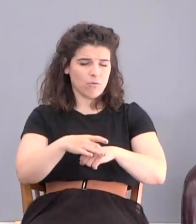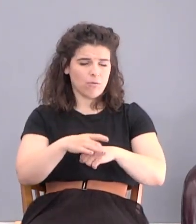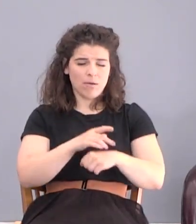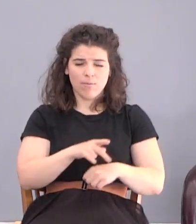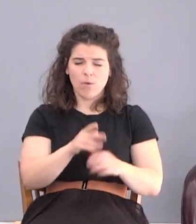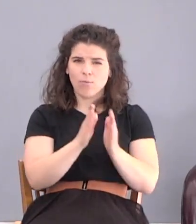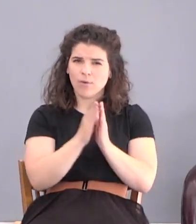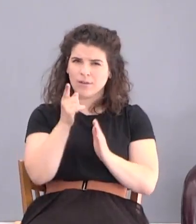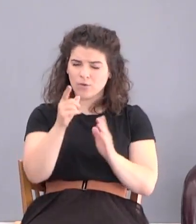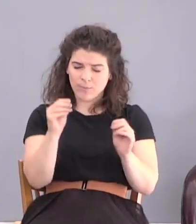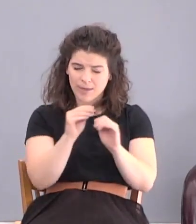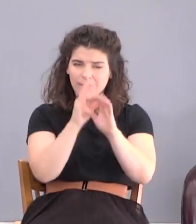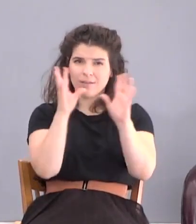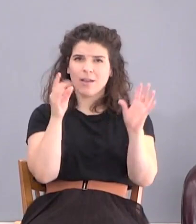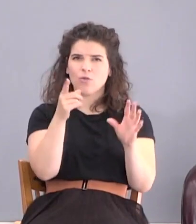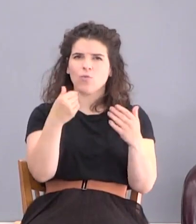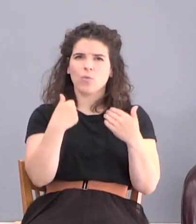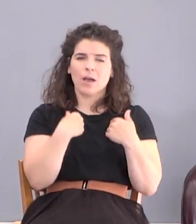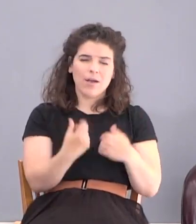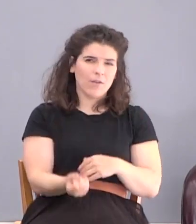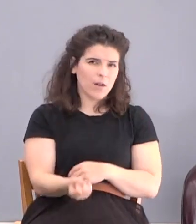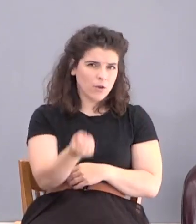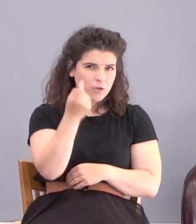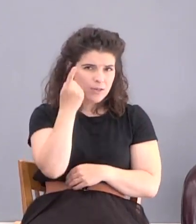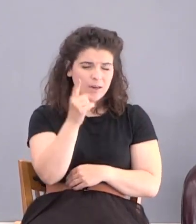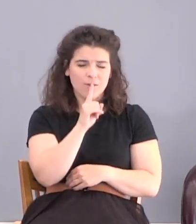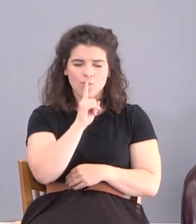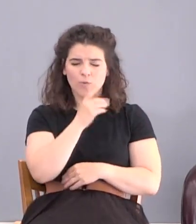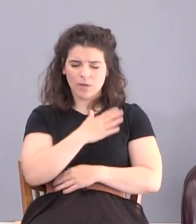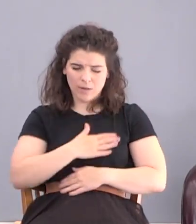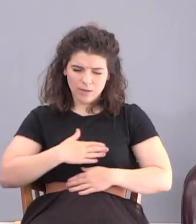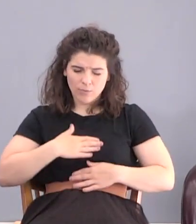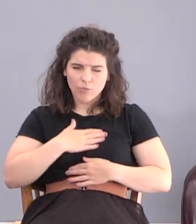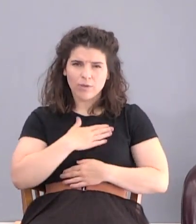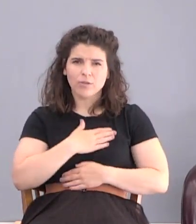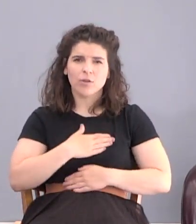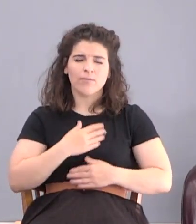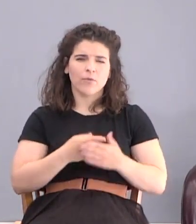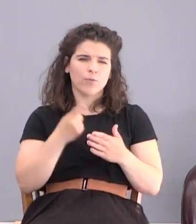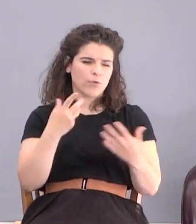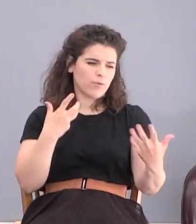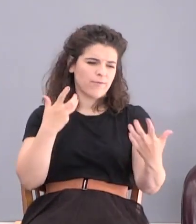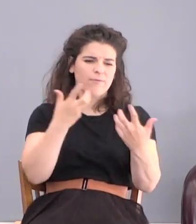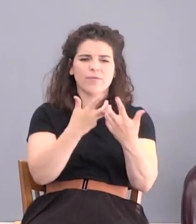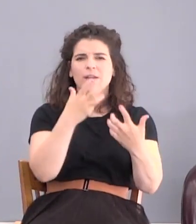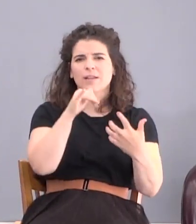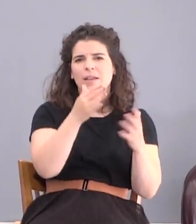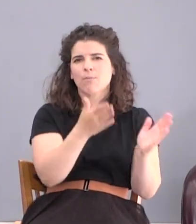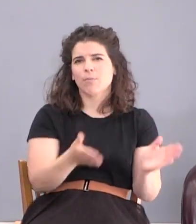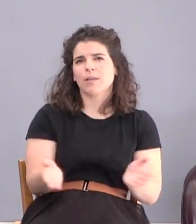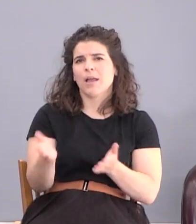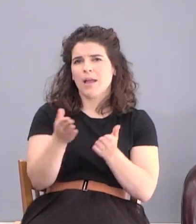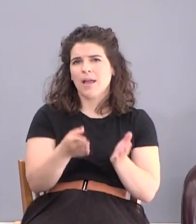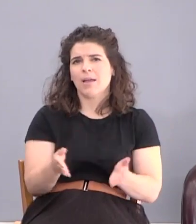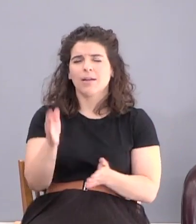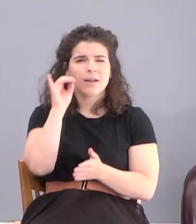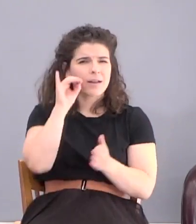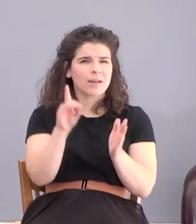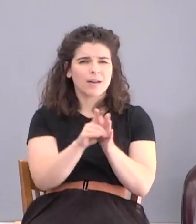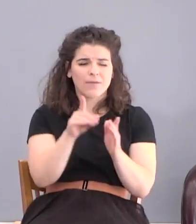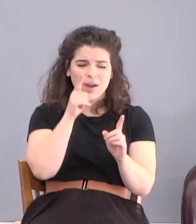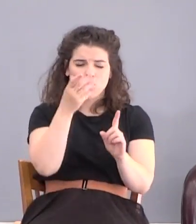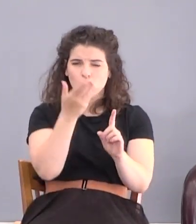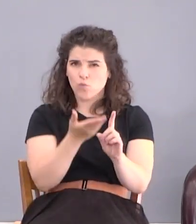be enlightened, that you have an understanding and an appreciation of where you fit in with that and identifying who you